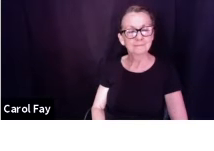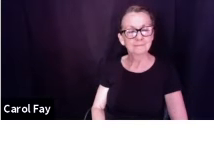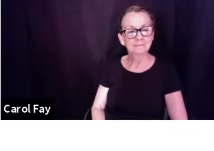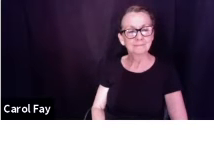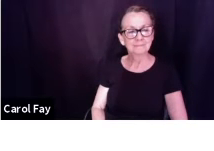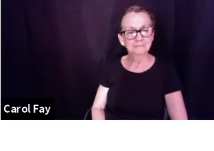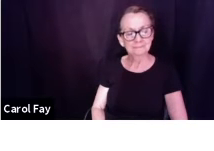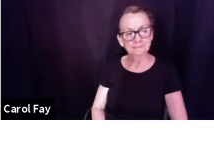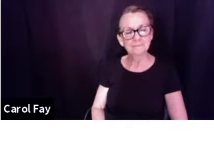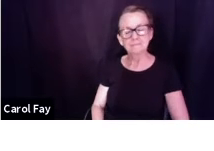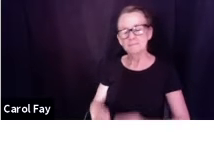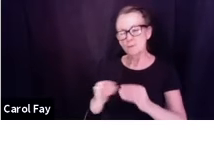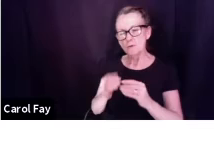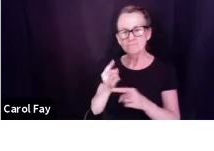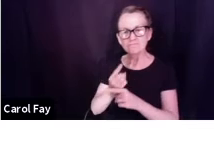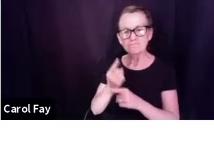More questions about